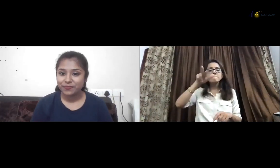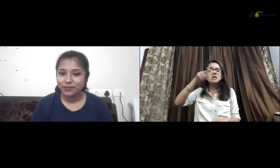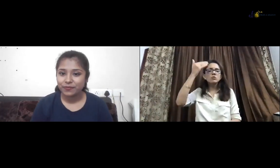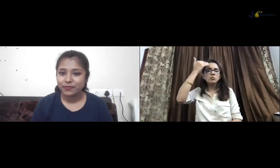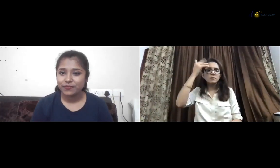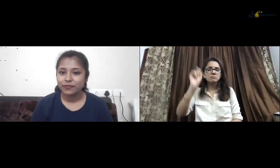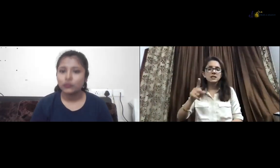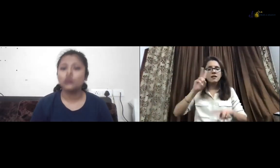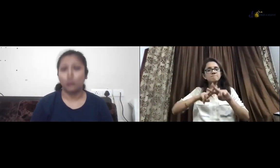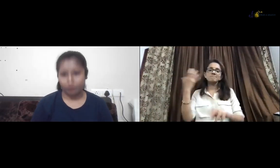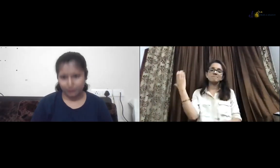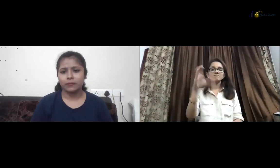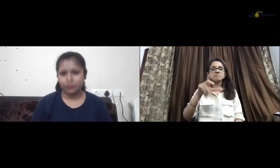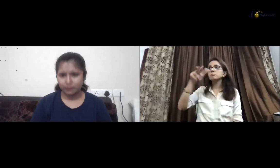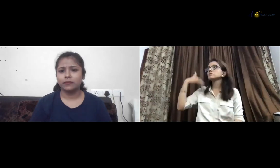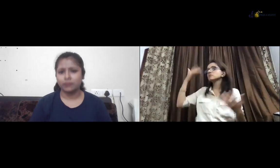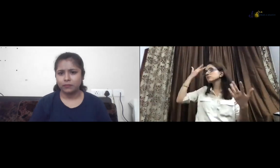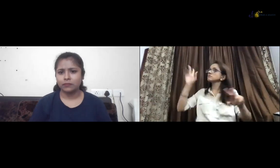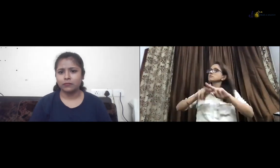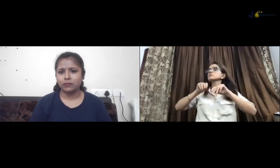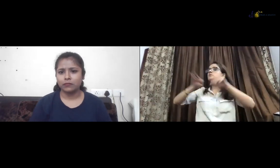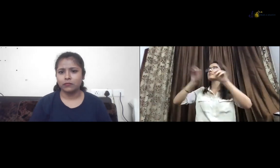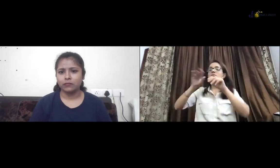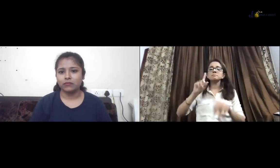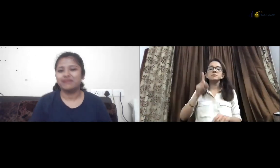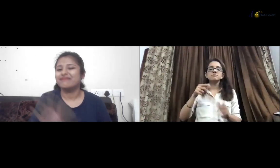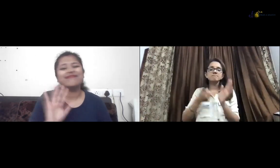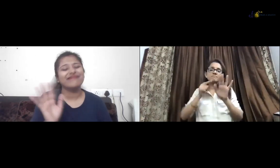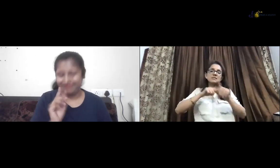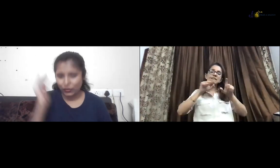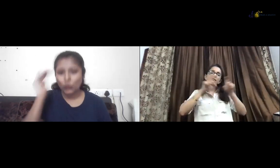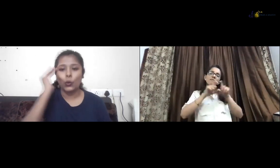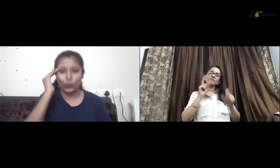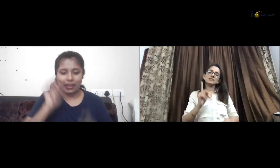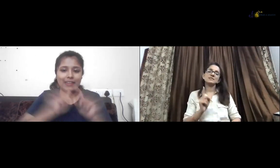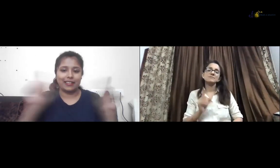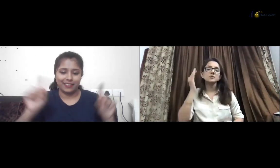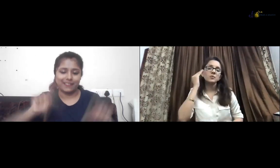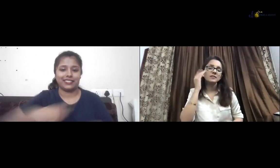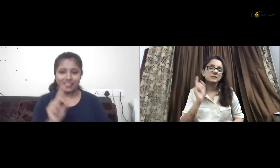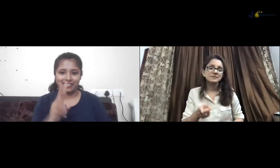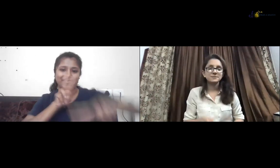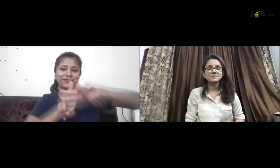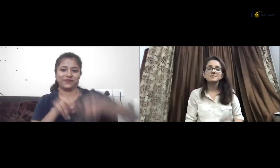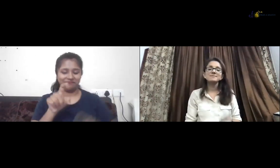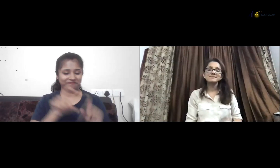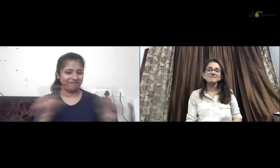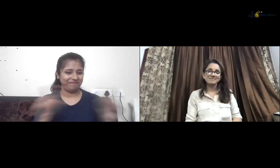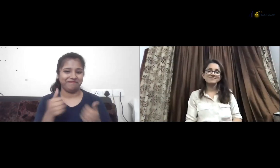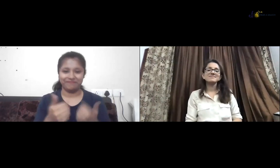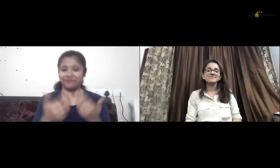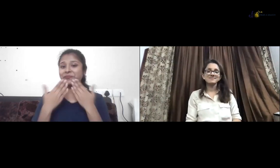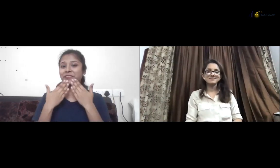so. But you should know the meaning of hashtag. It's not like that you are just spreading it across and you aren't aware about